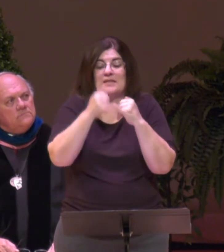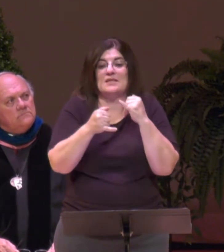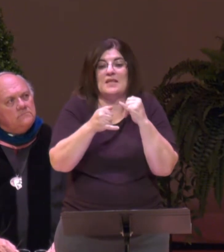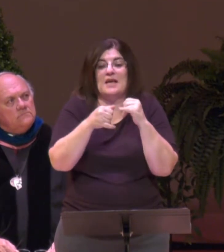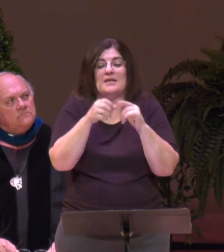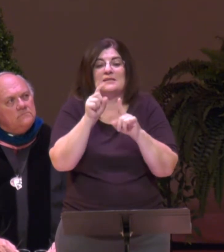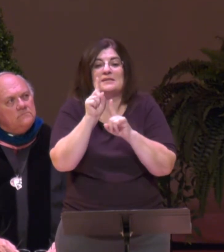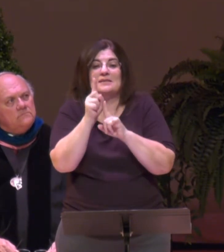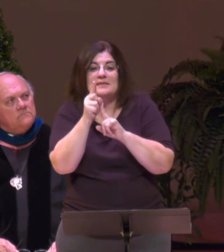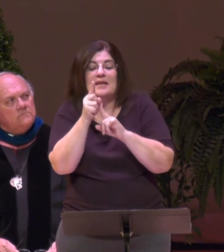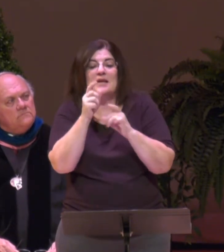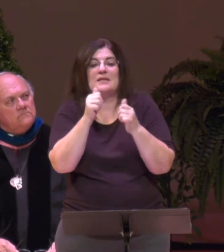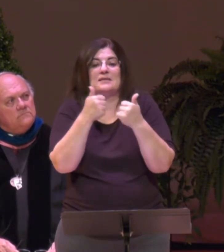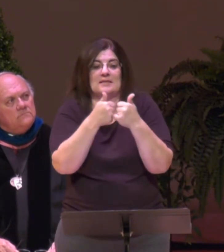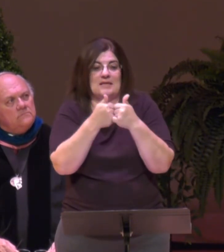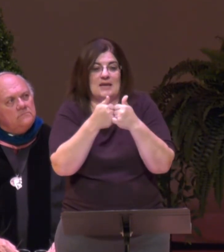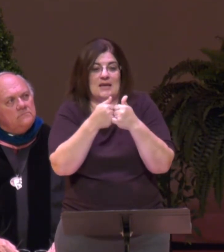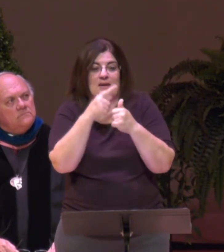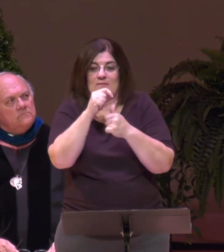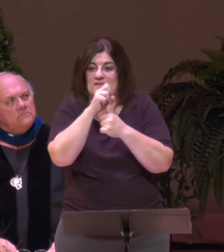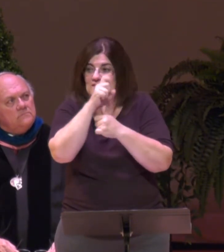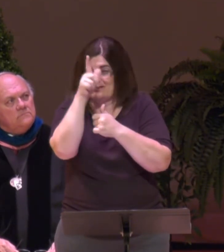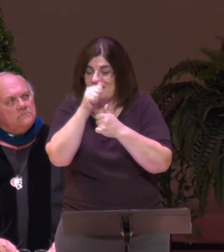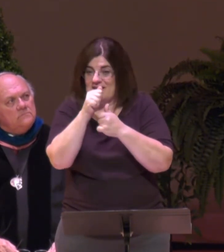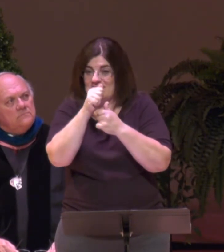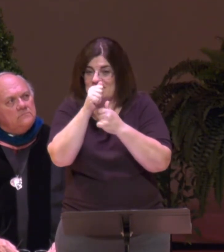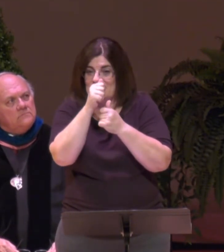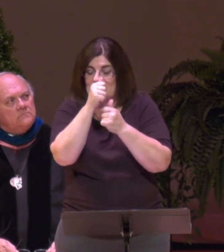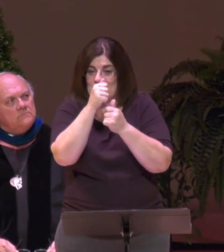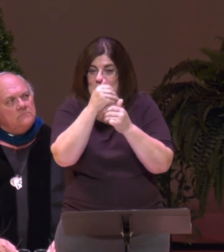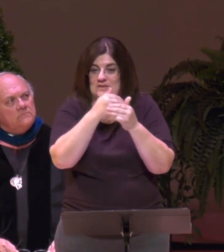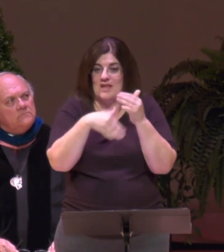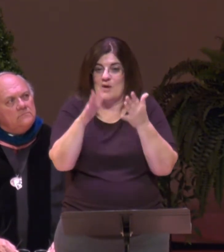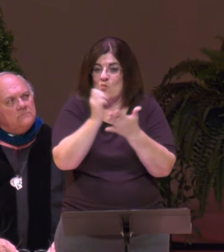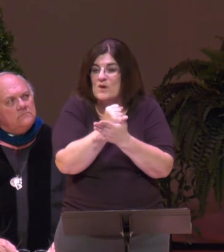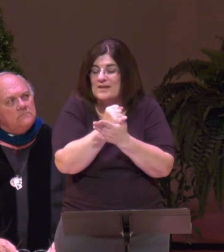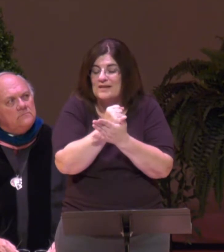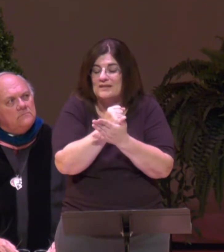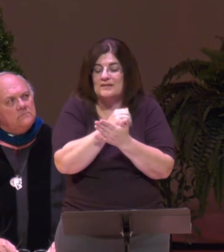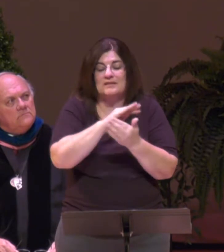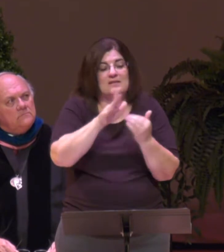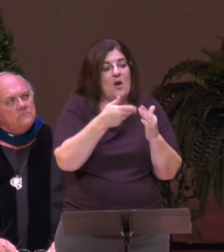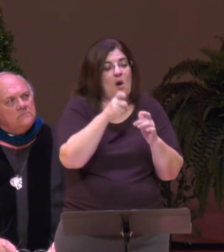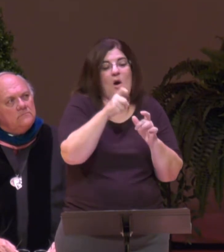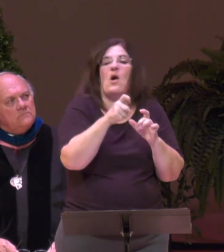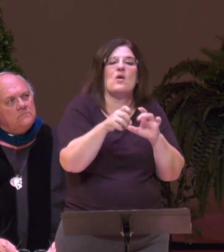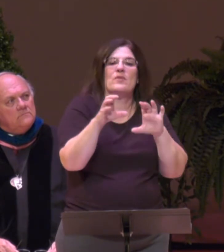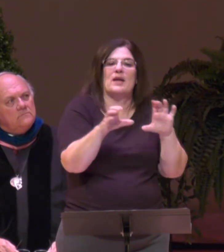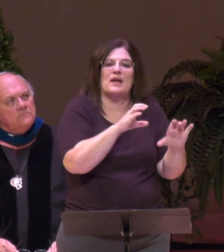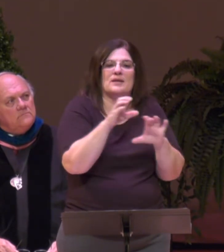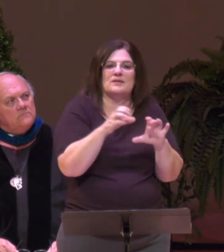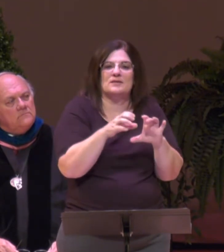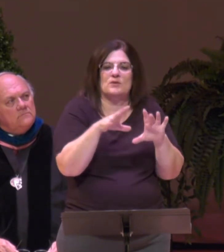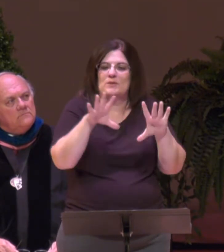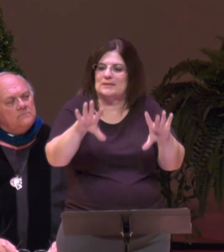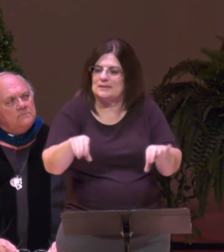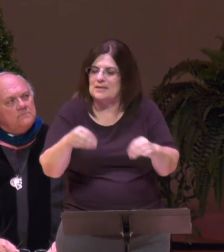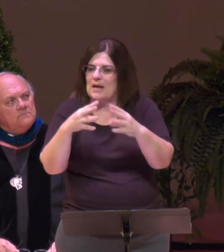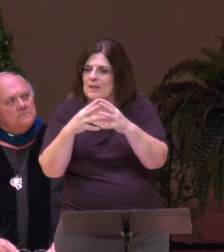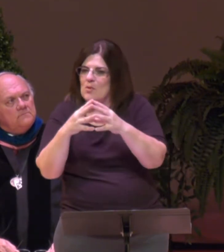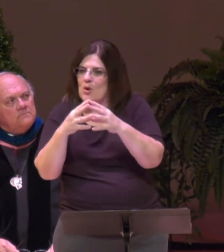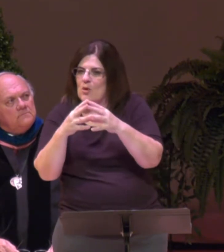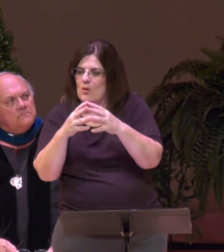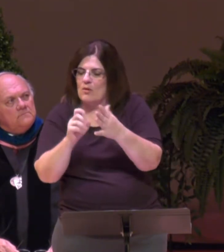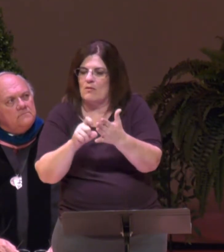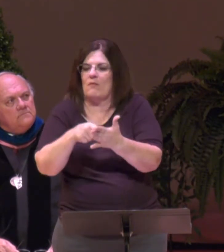Texas A&M is in the lead. All the quarterback has to do is take the ball, basically take a knee, and the game is over.